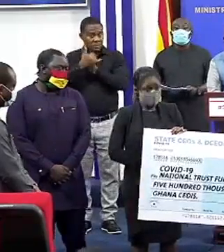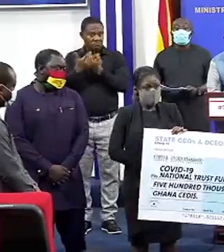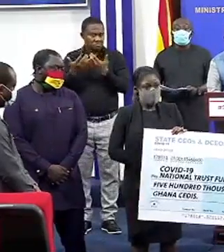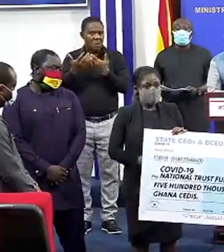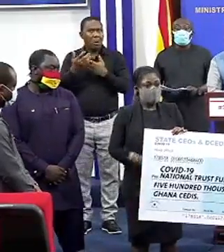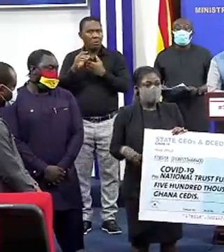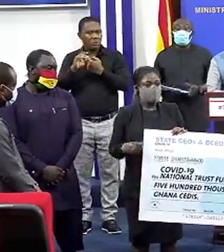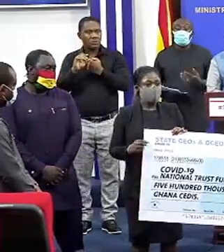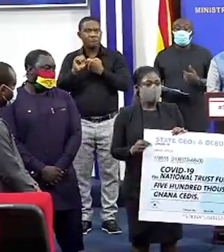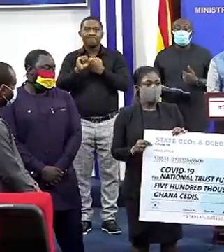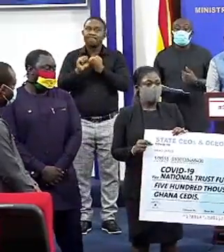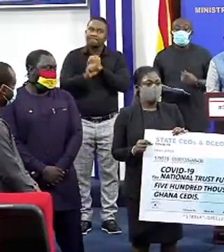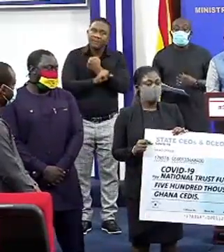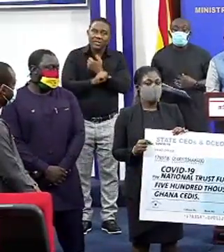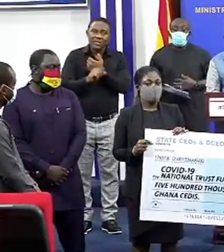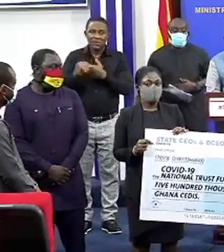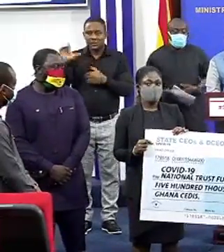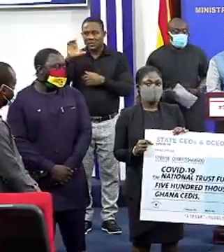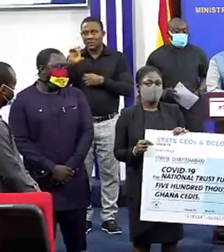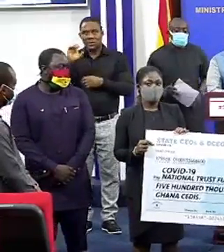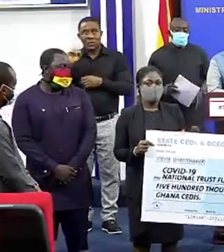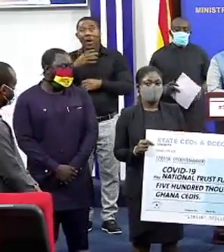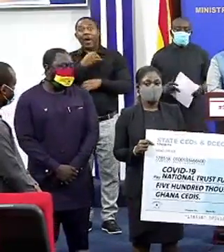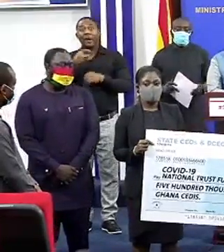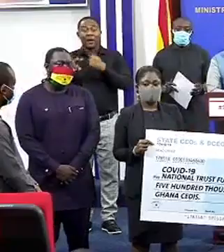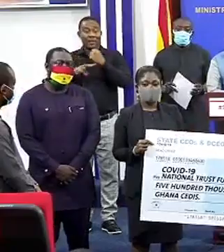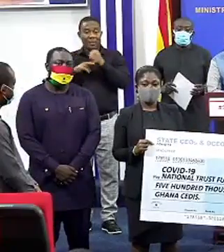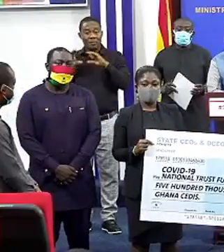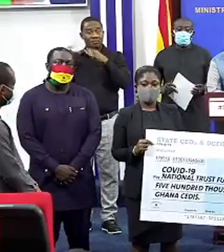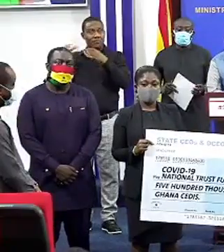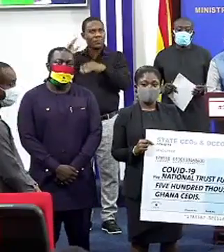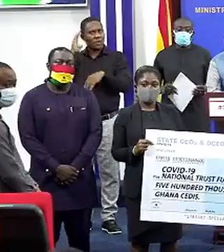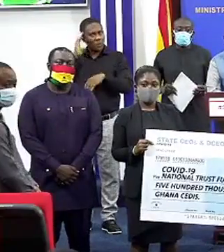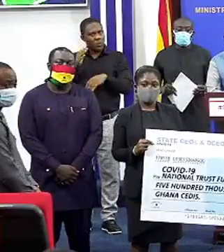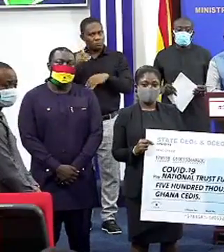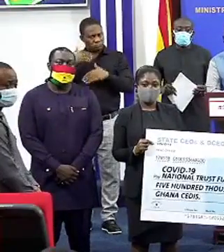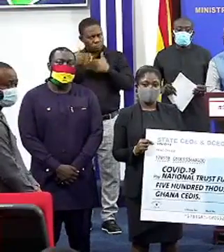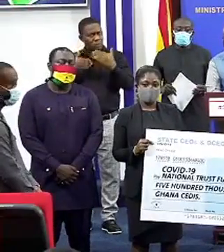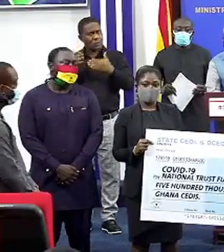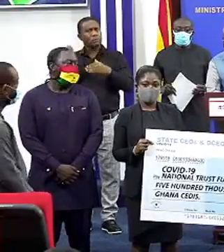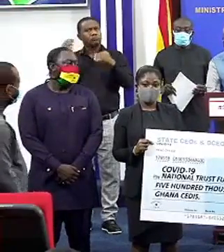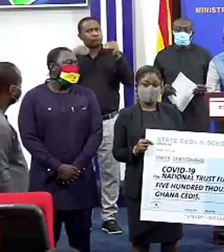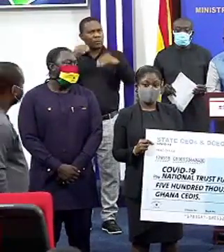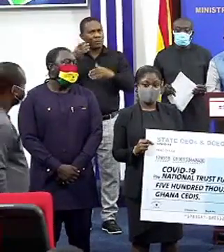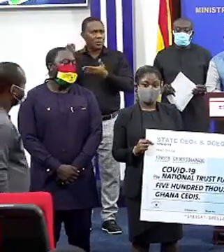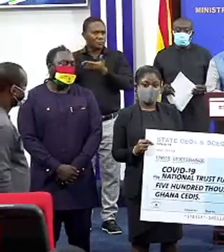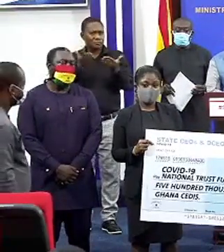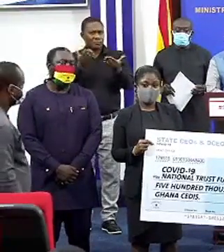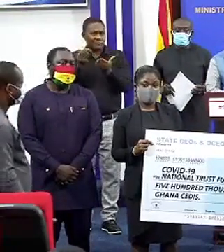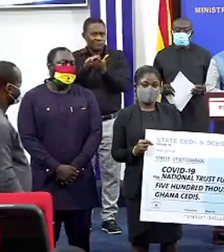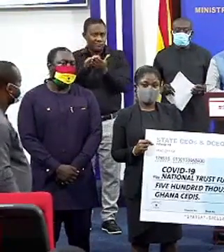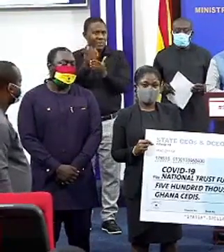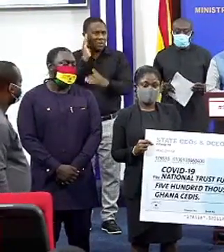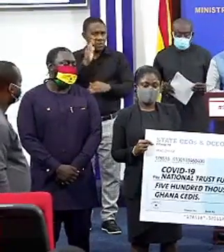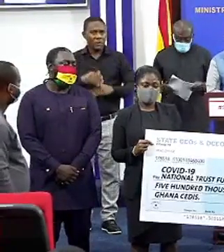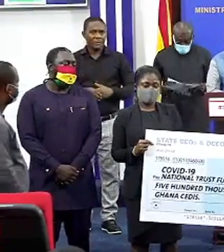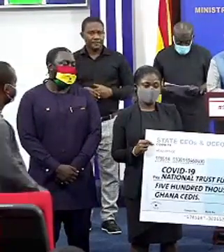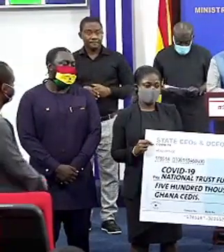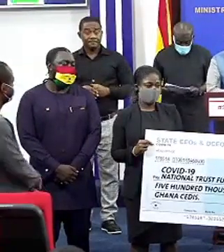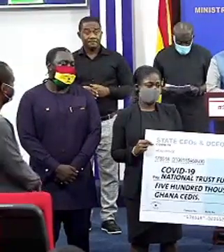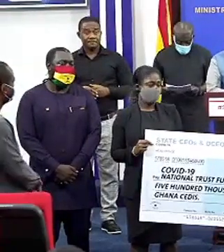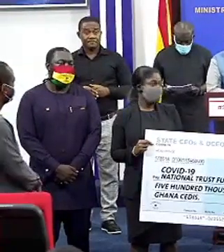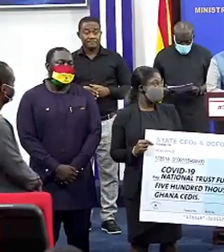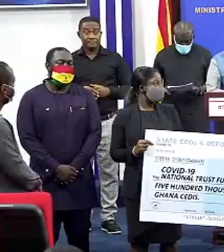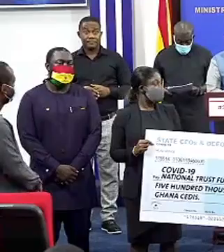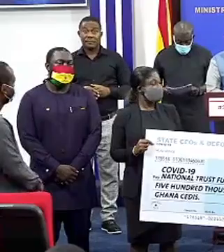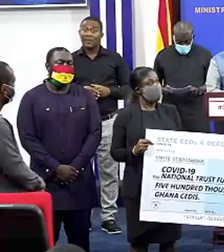CEOs and deputies, we will still be making more contributions. And also, this is not